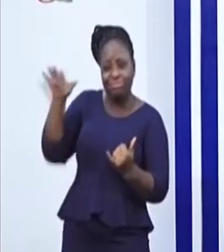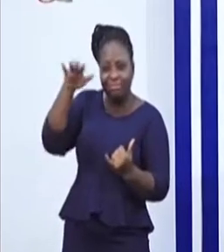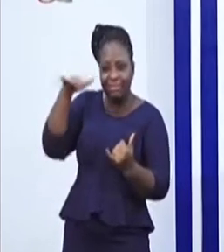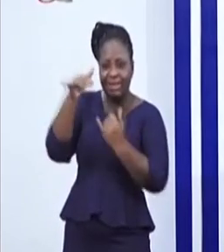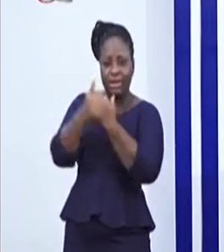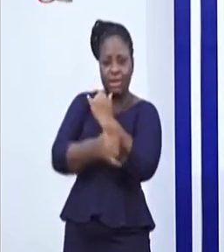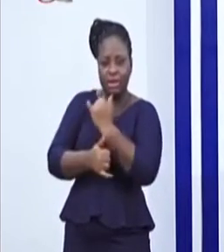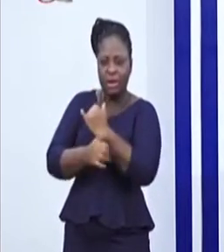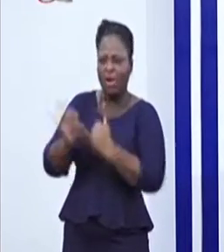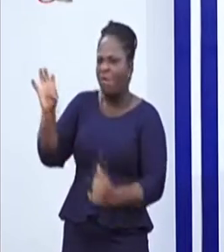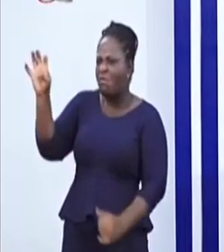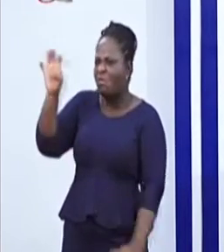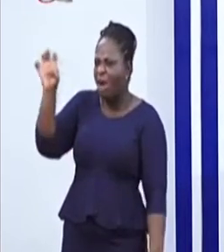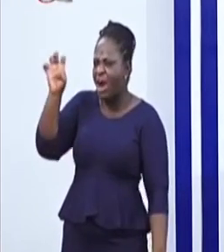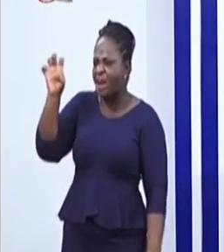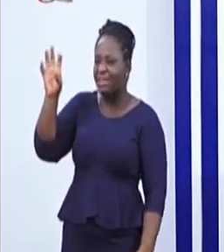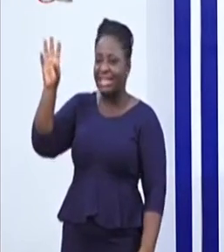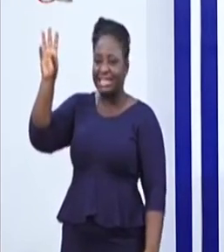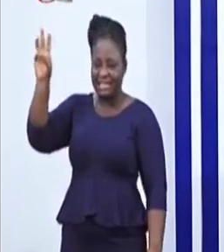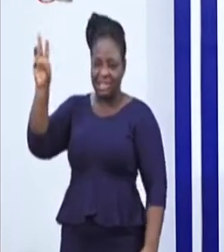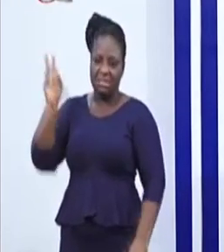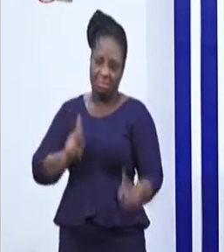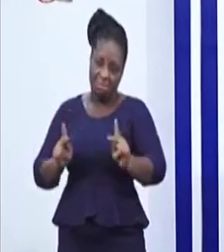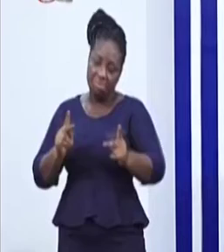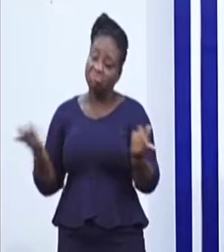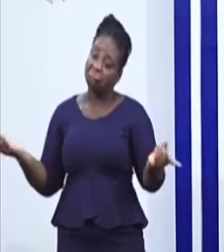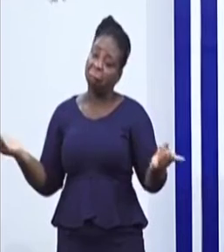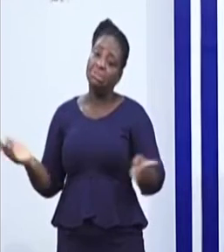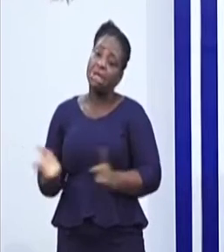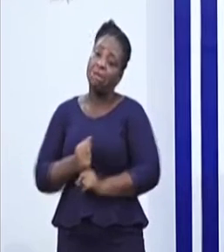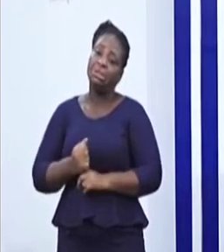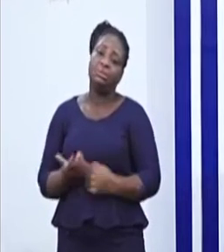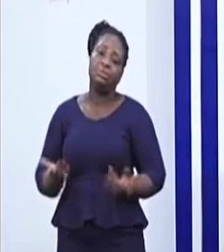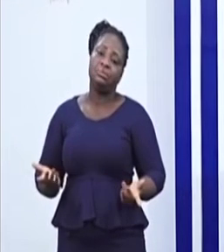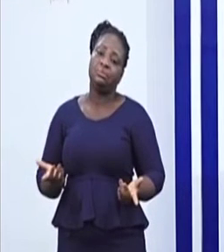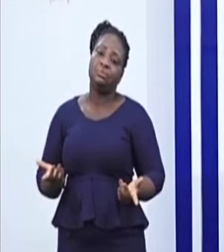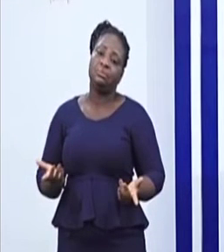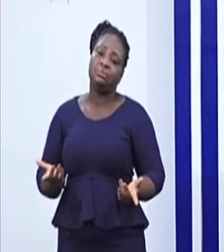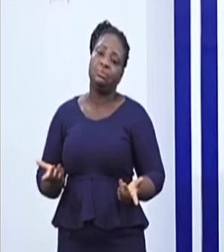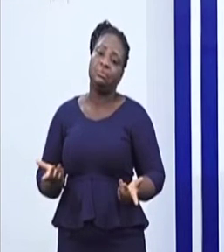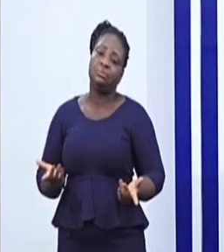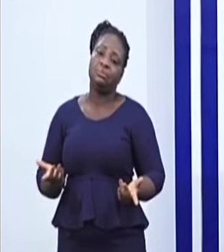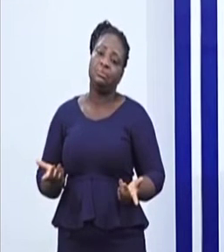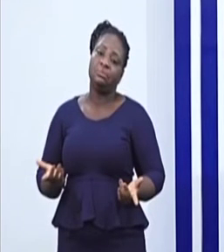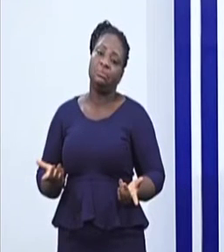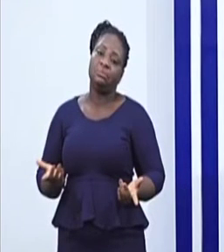country, 406 persons have been arrested.